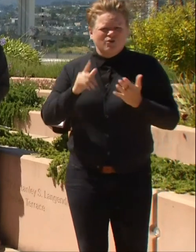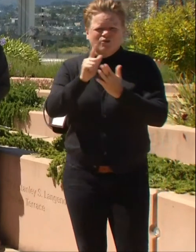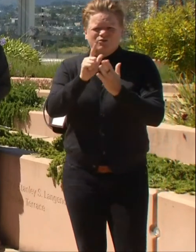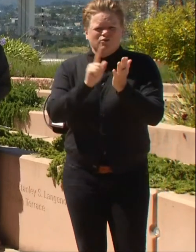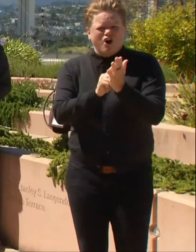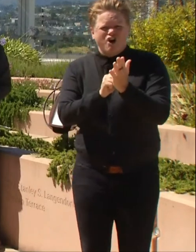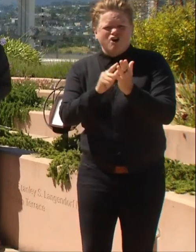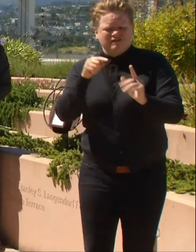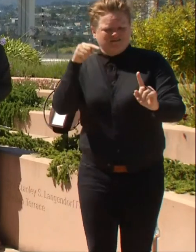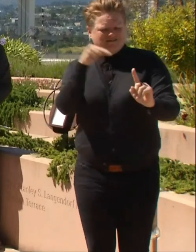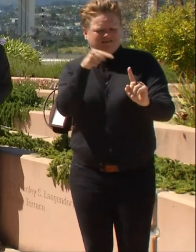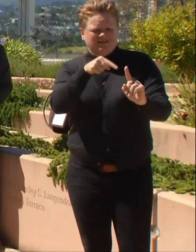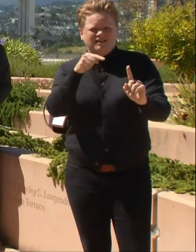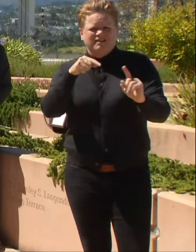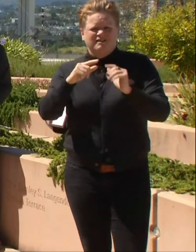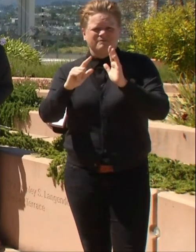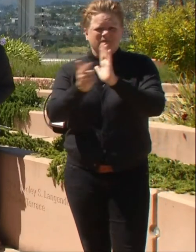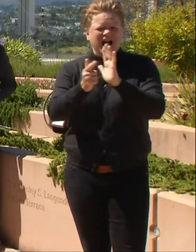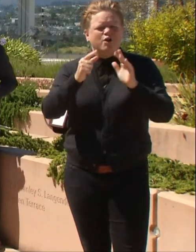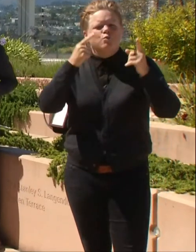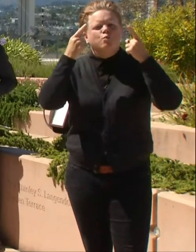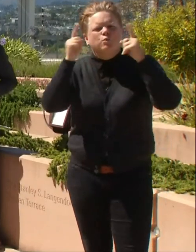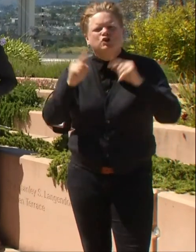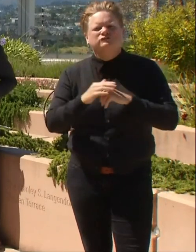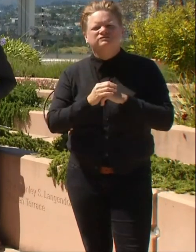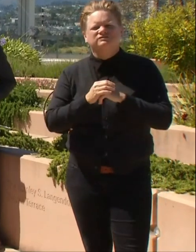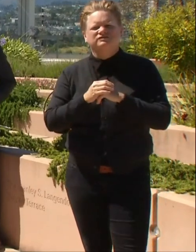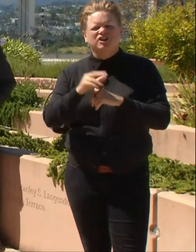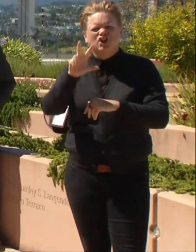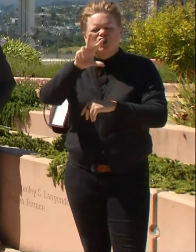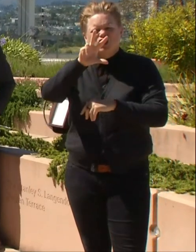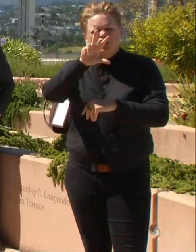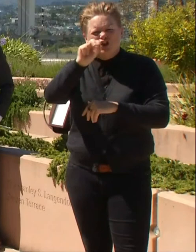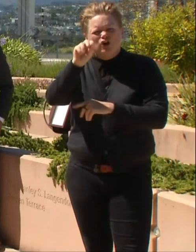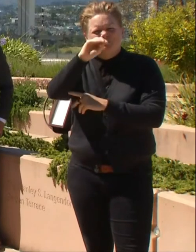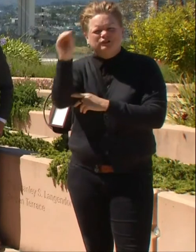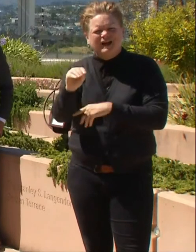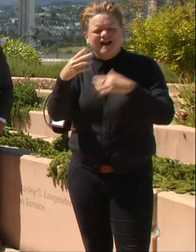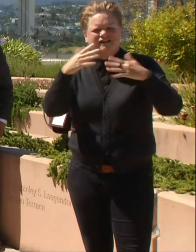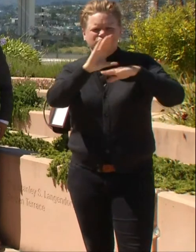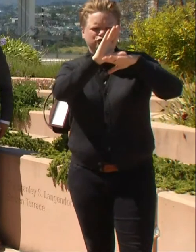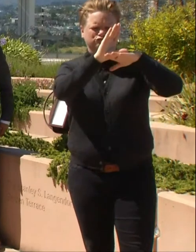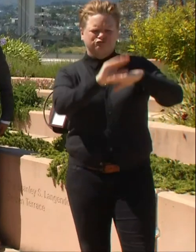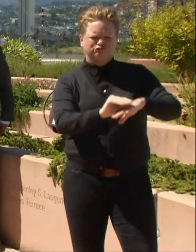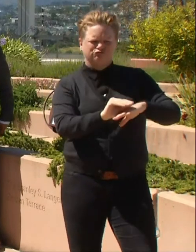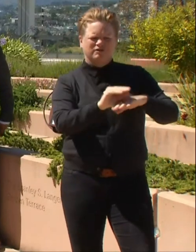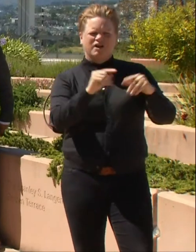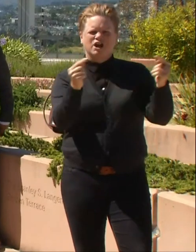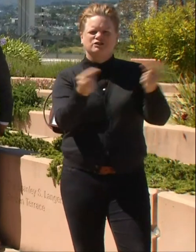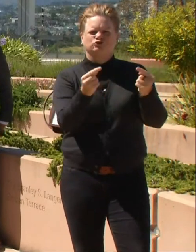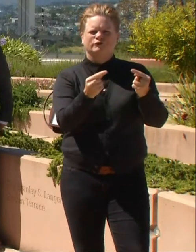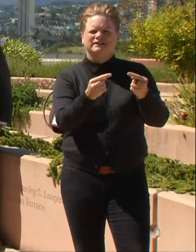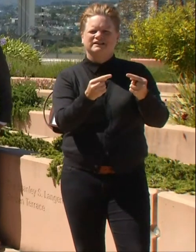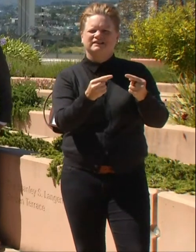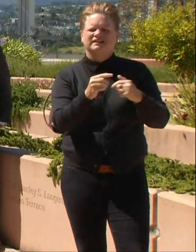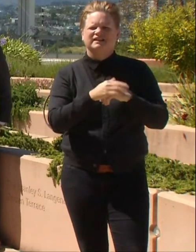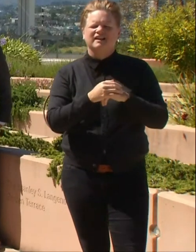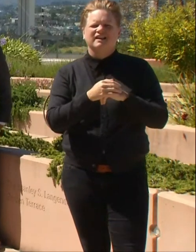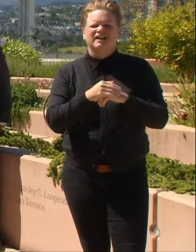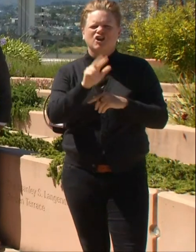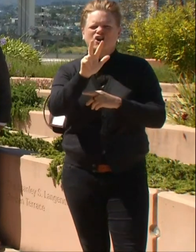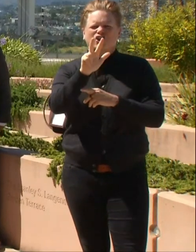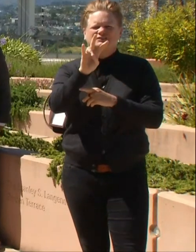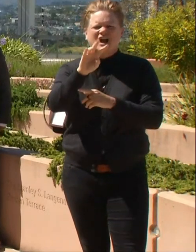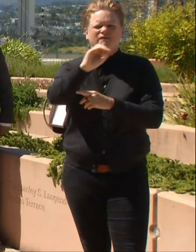California is 30% lower than the national rate. The rate for all firearm deaths is 37% lower in California than the national